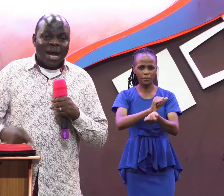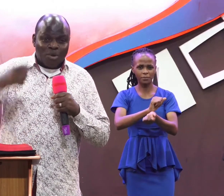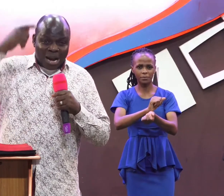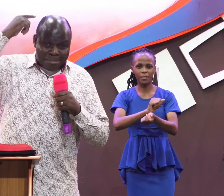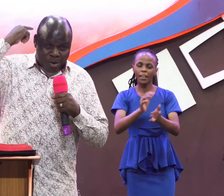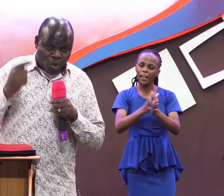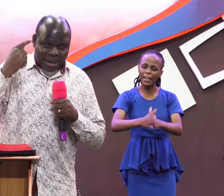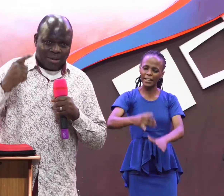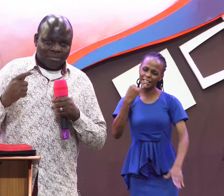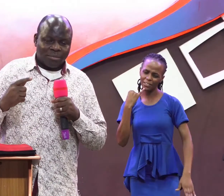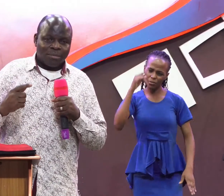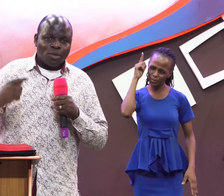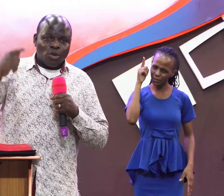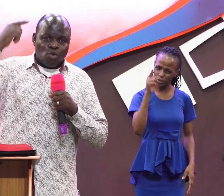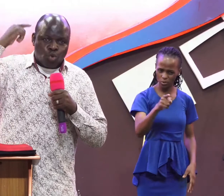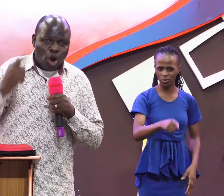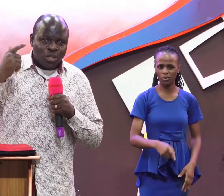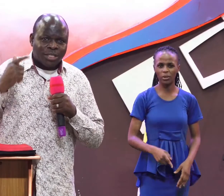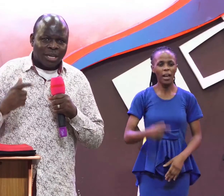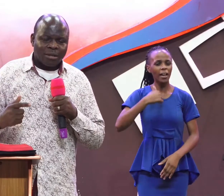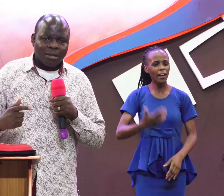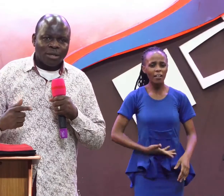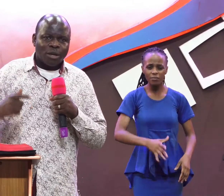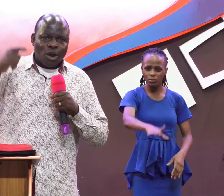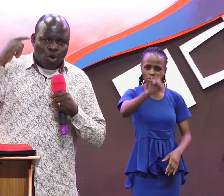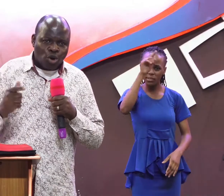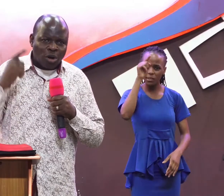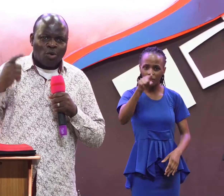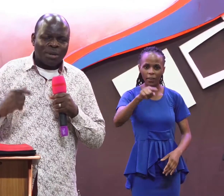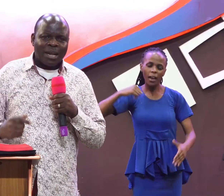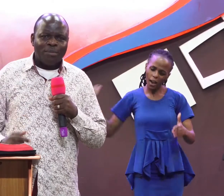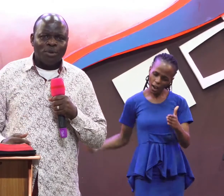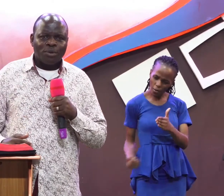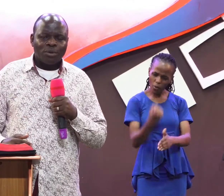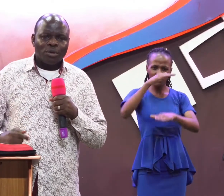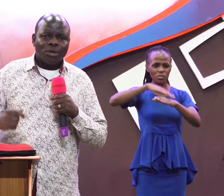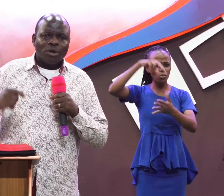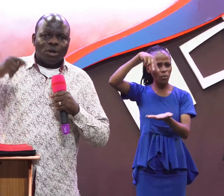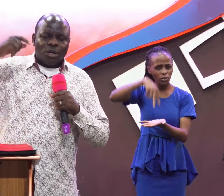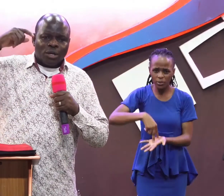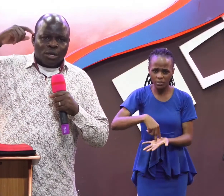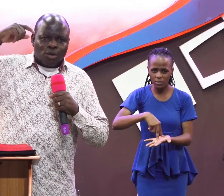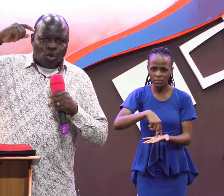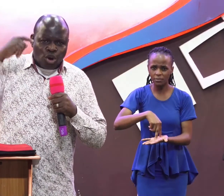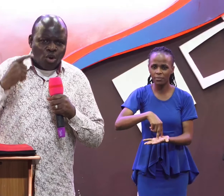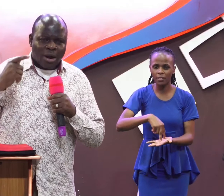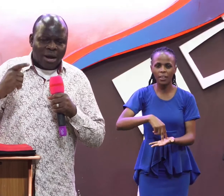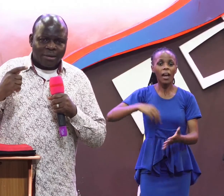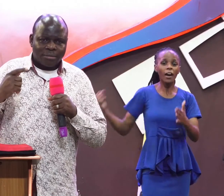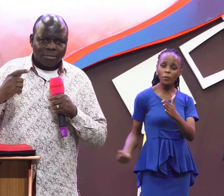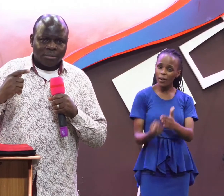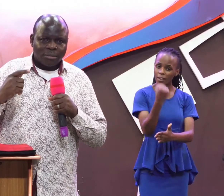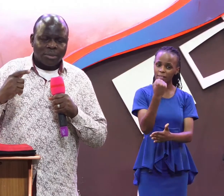who chose Paul and told him, Paul, I choose you. Arise on your feet.